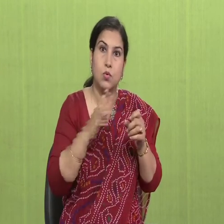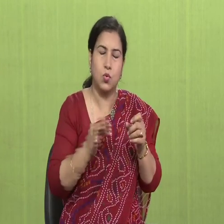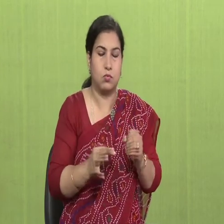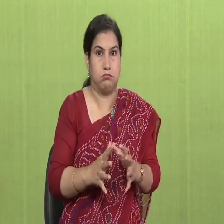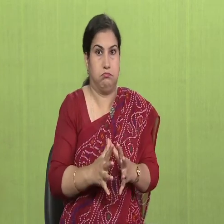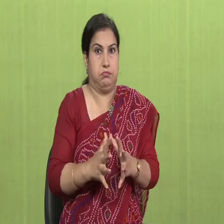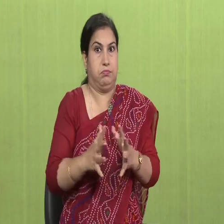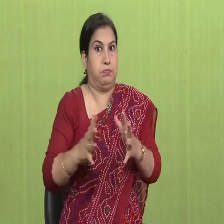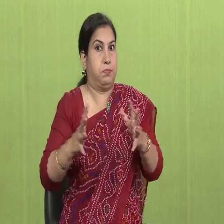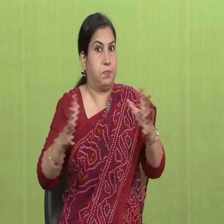of biodiversity?